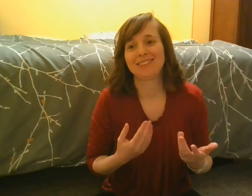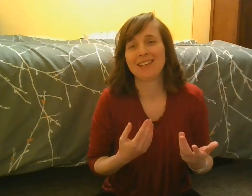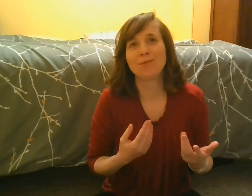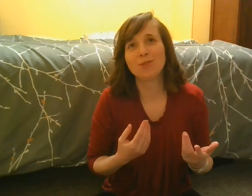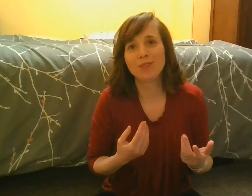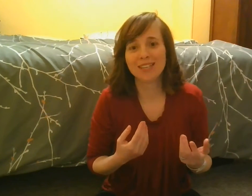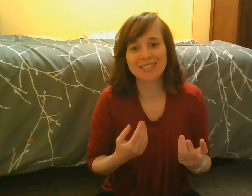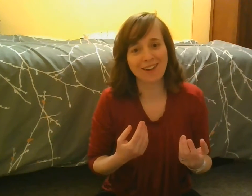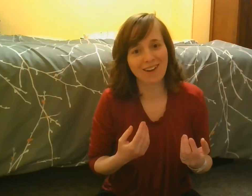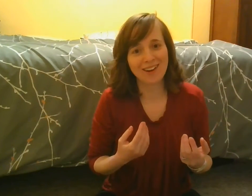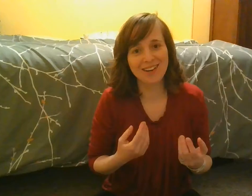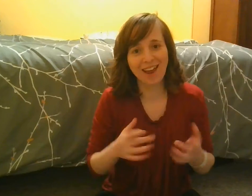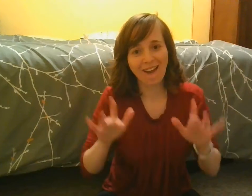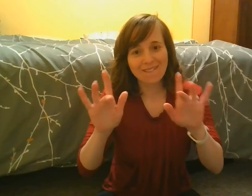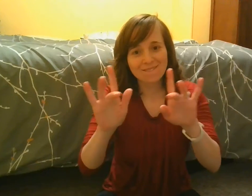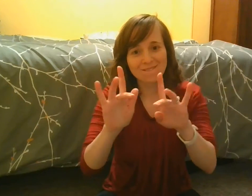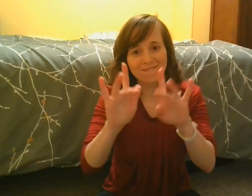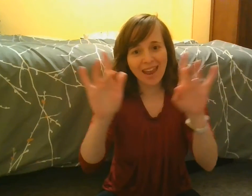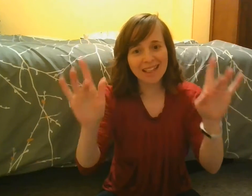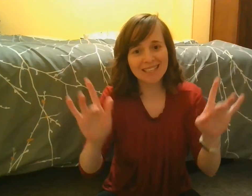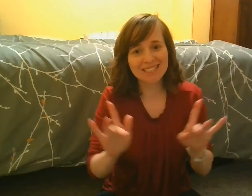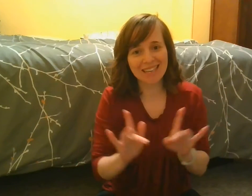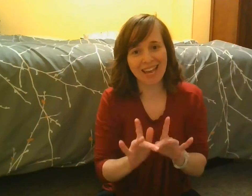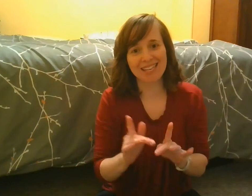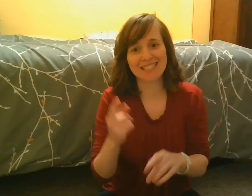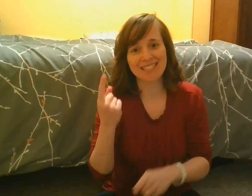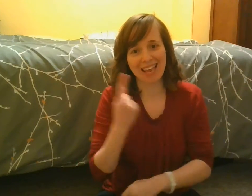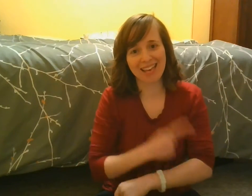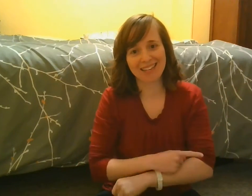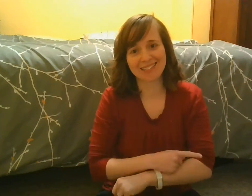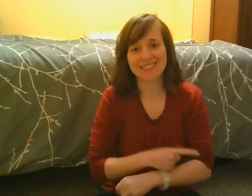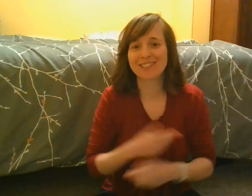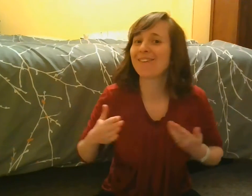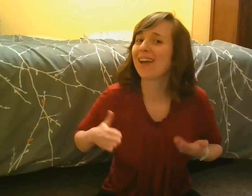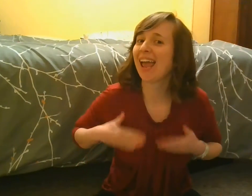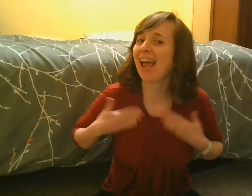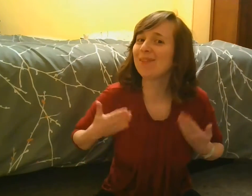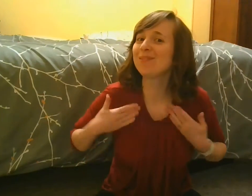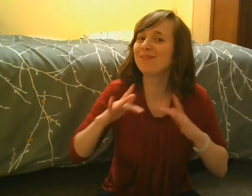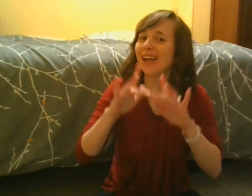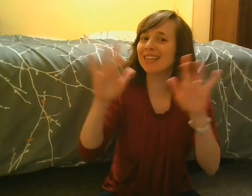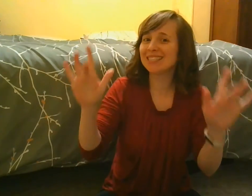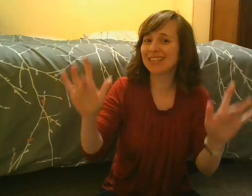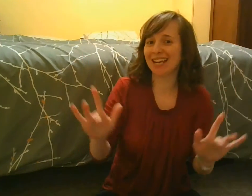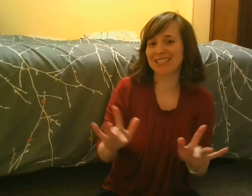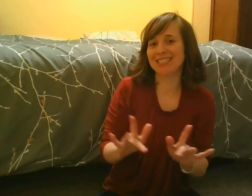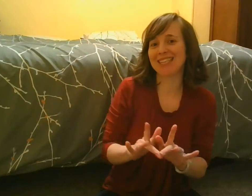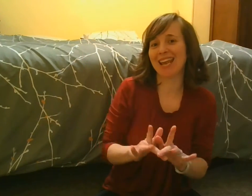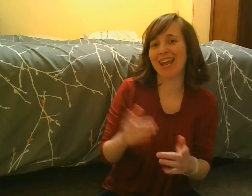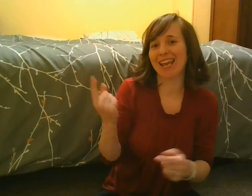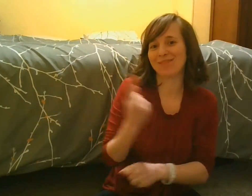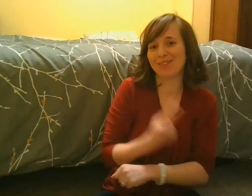I'm doing this on Valentine's Day. So happy Valentine's Day,